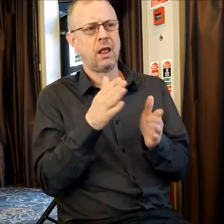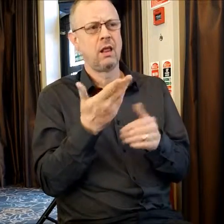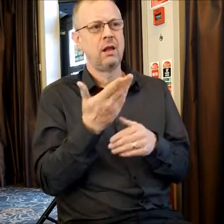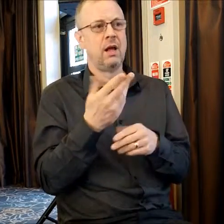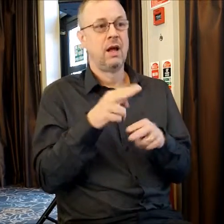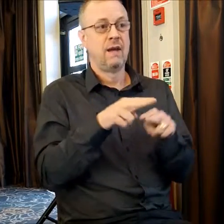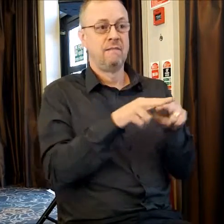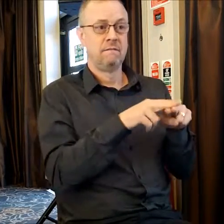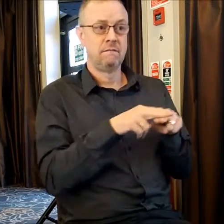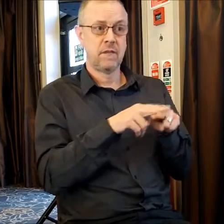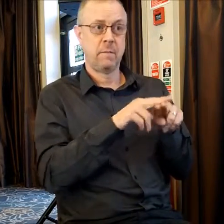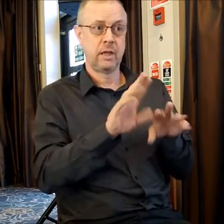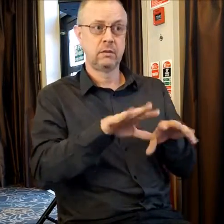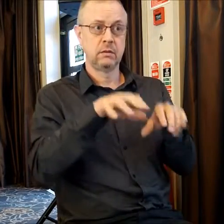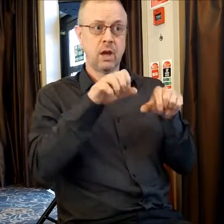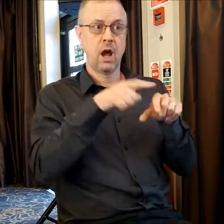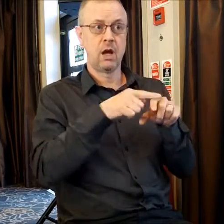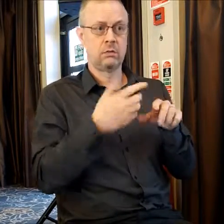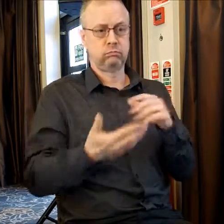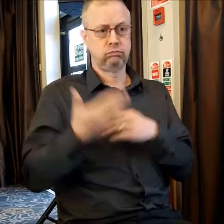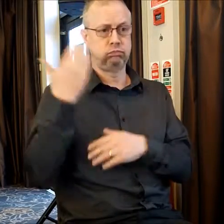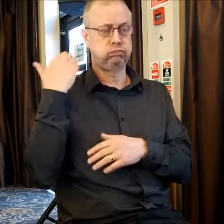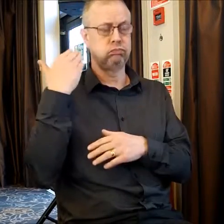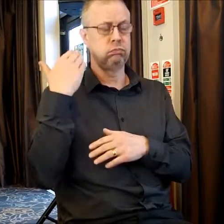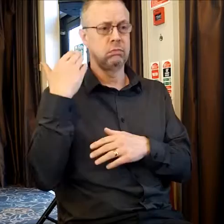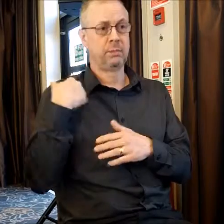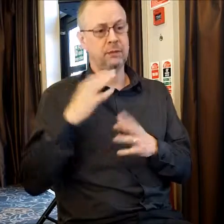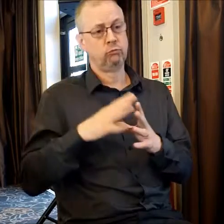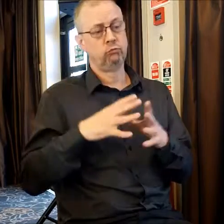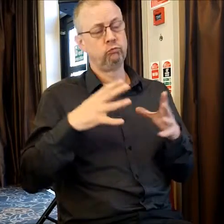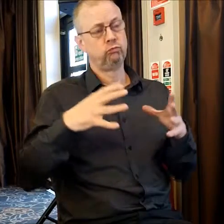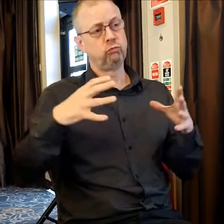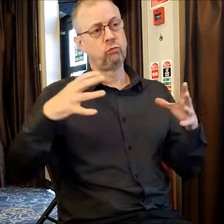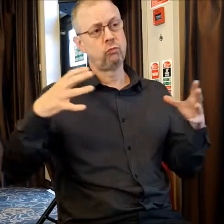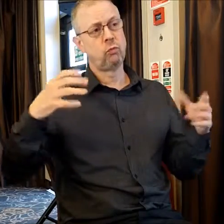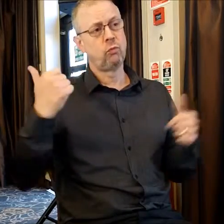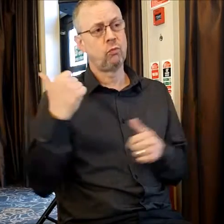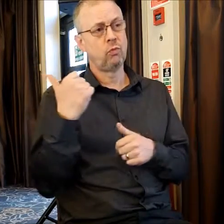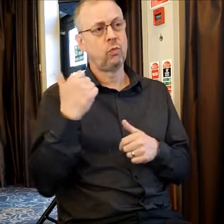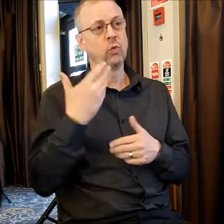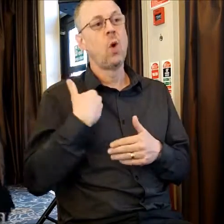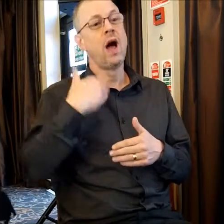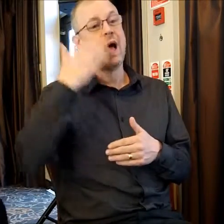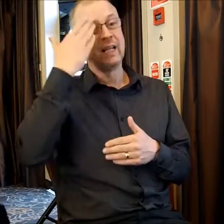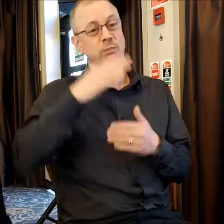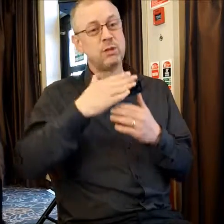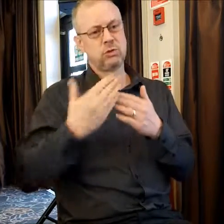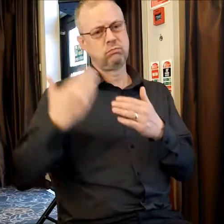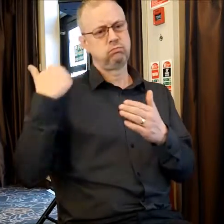family-based originally, and we've grown since then. So I just wanted to tell you a little bit about our experiences, what we